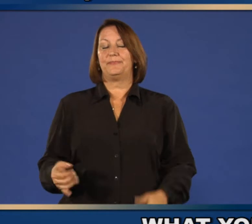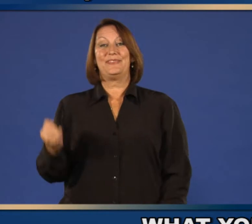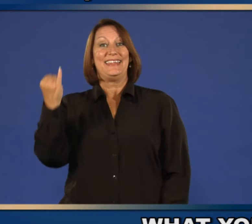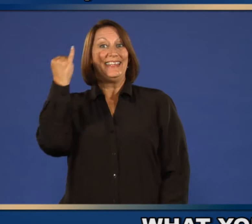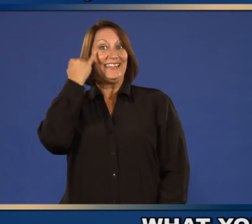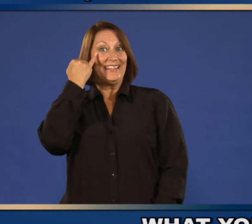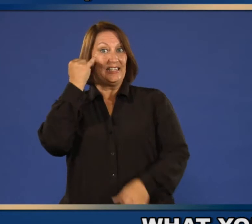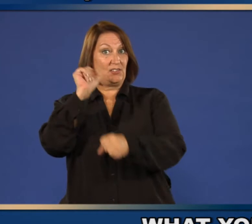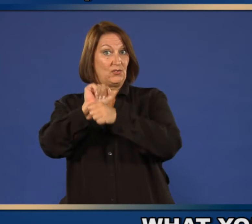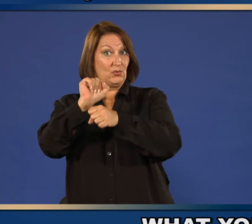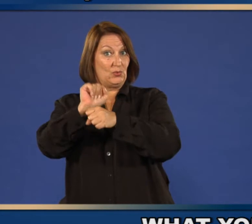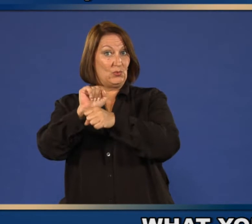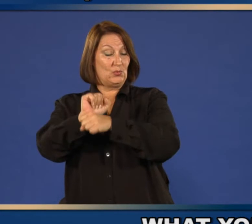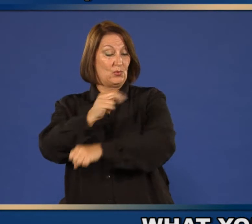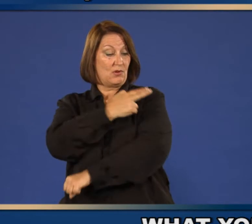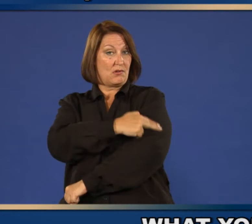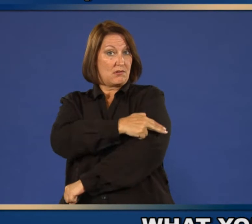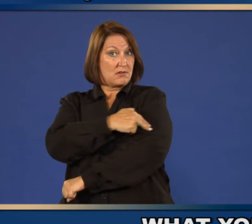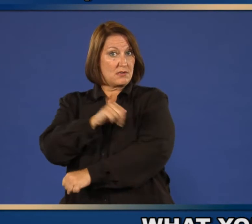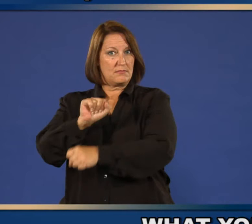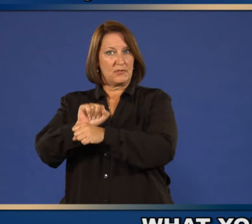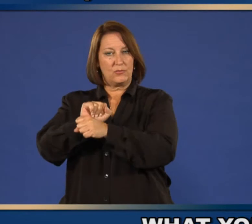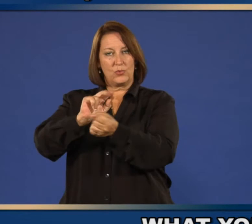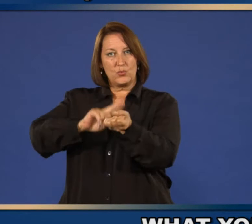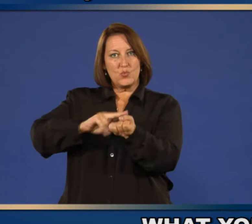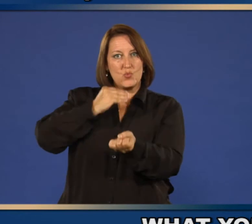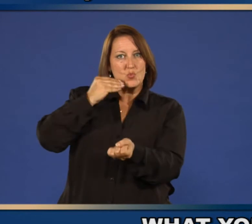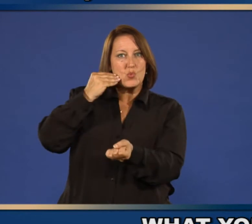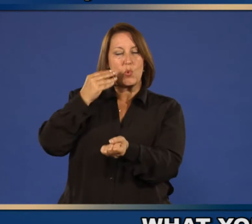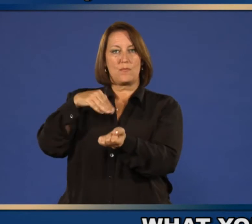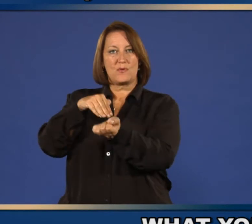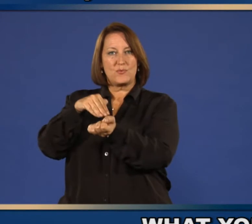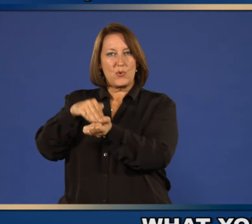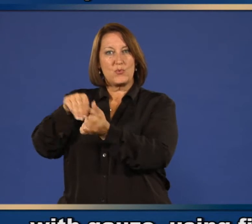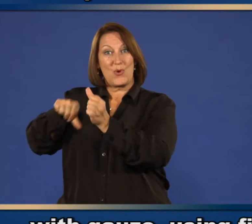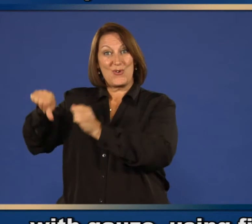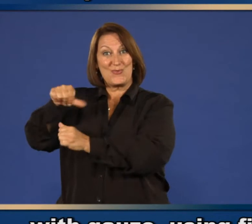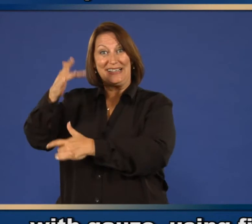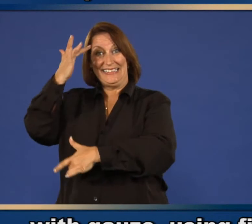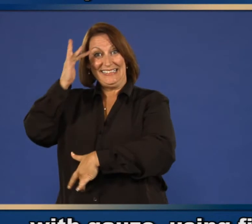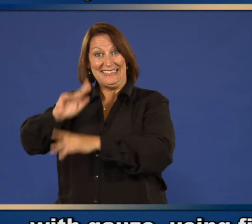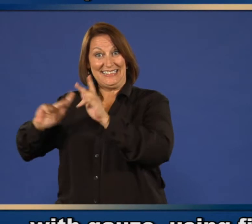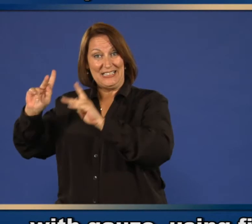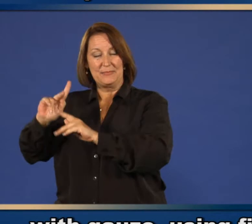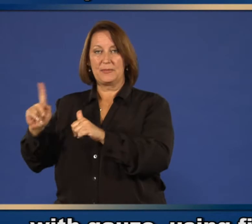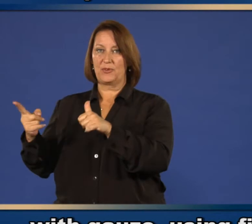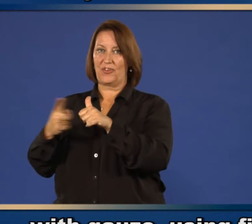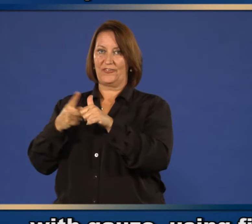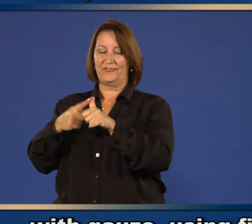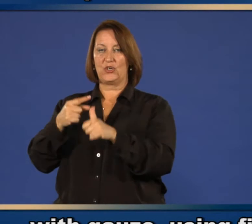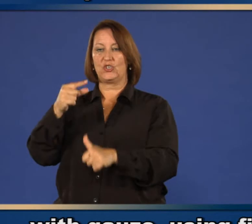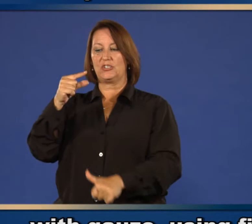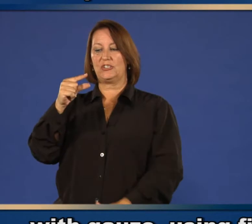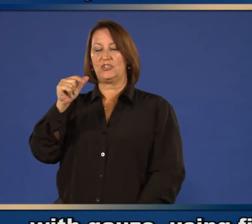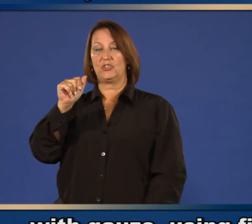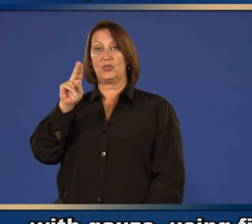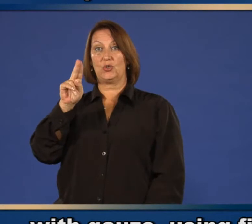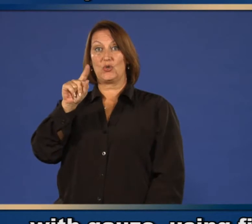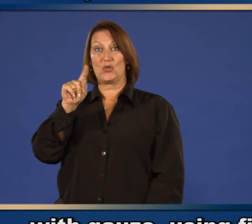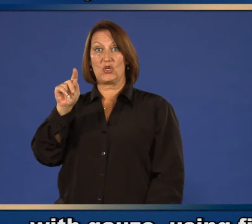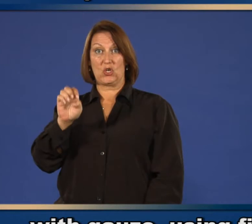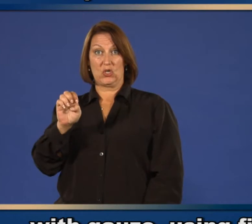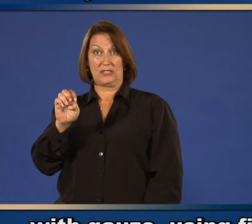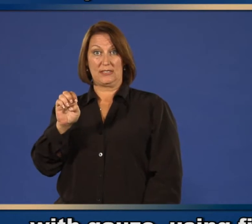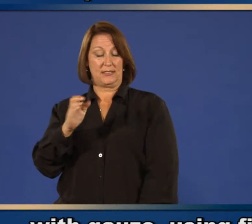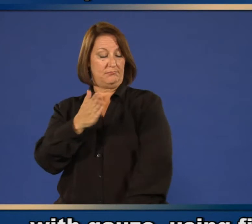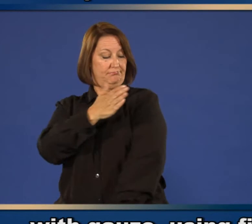When working in a healthcare setting, cover the vaccination site loosely with gauze, using first aid